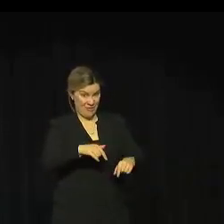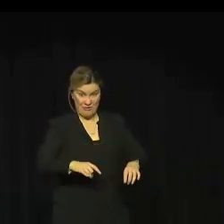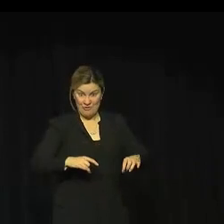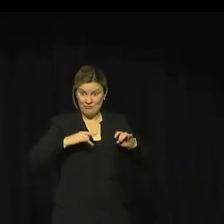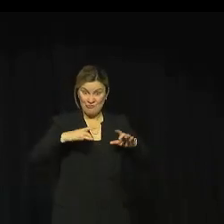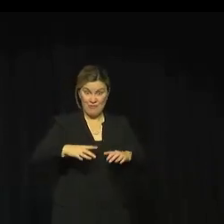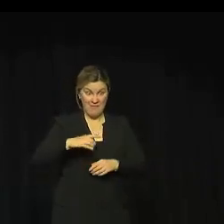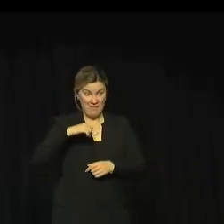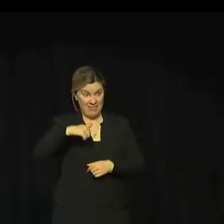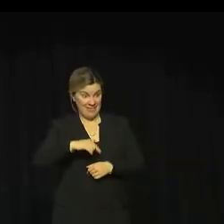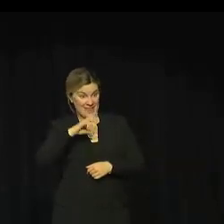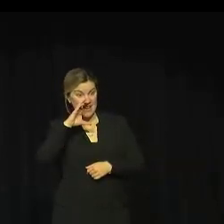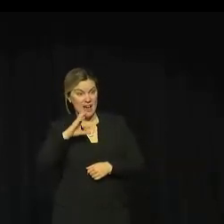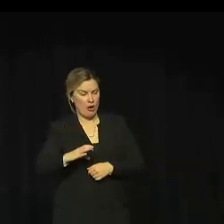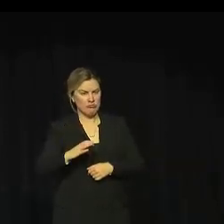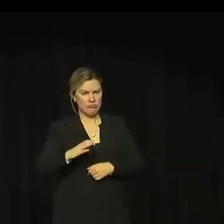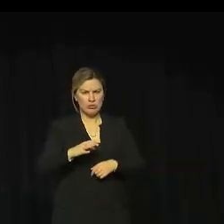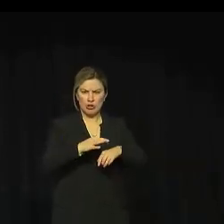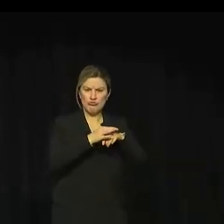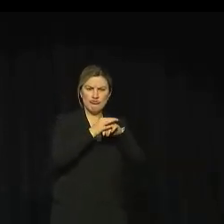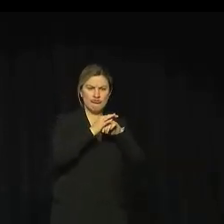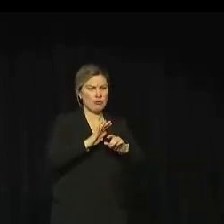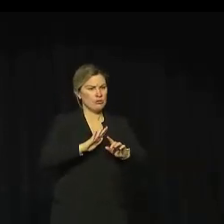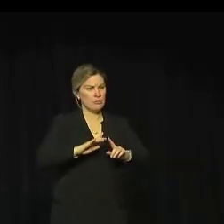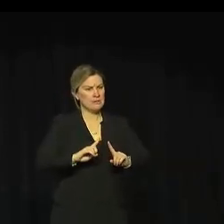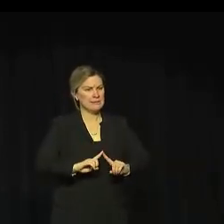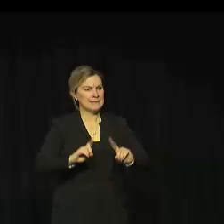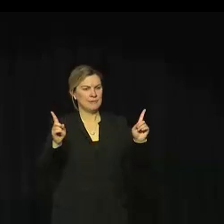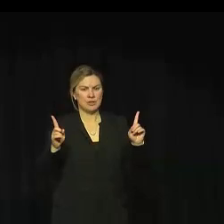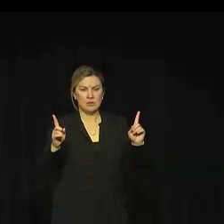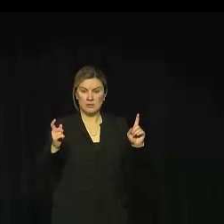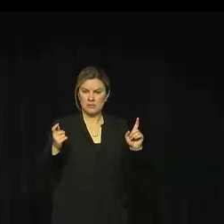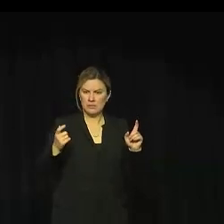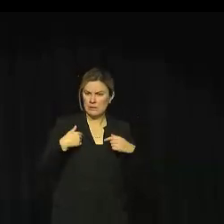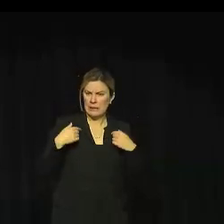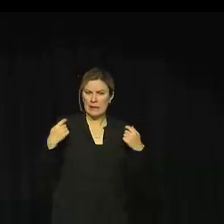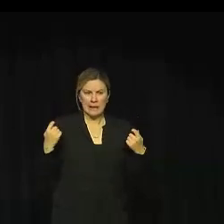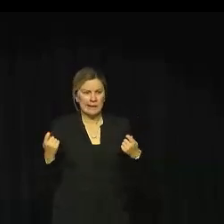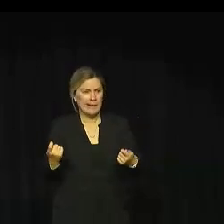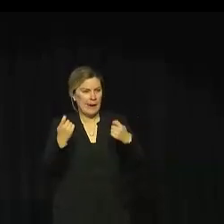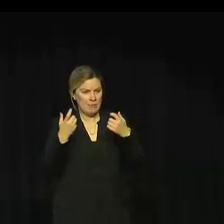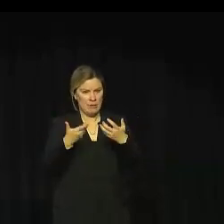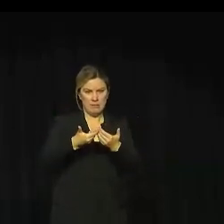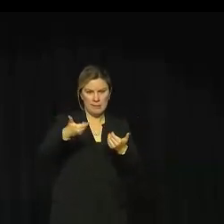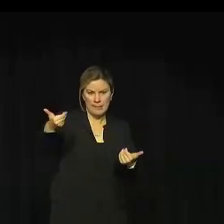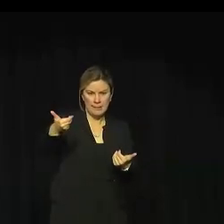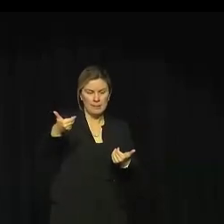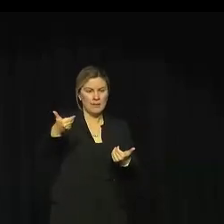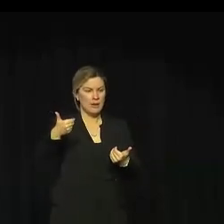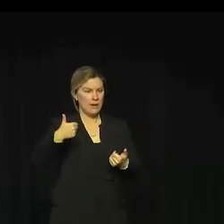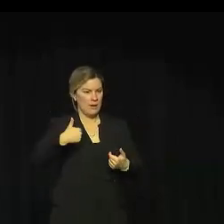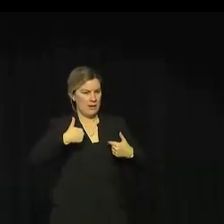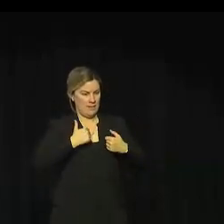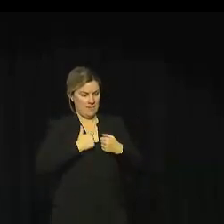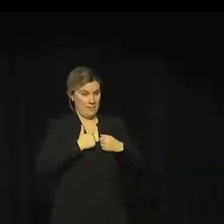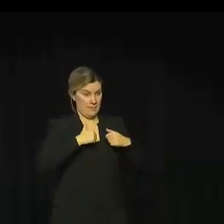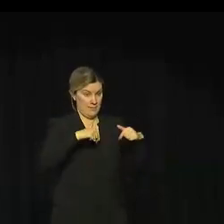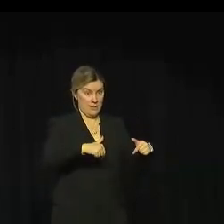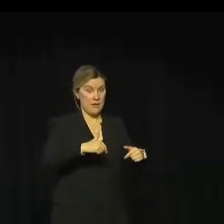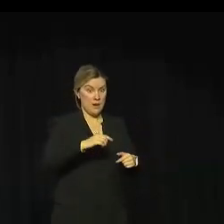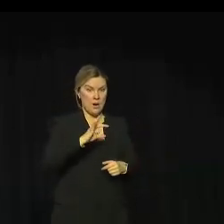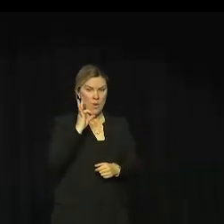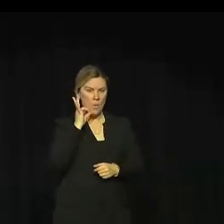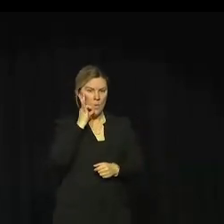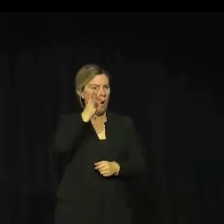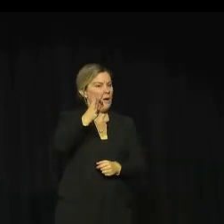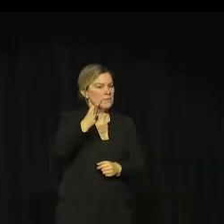was celebrated, and our different aspect, our whiteness,